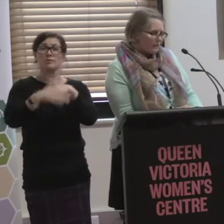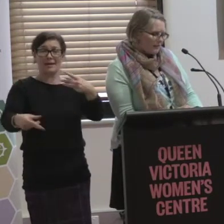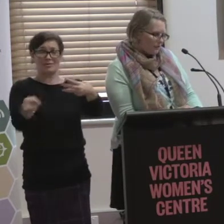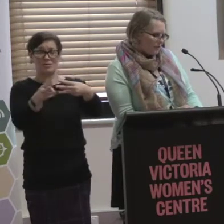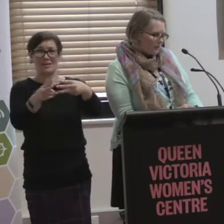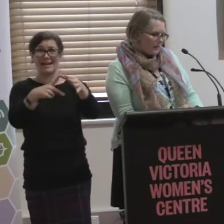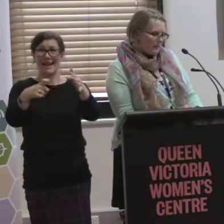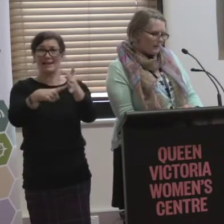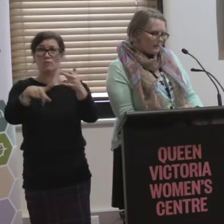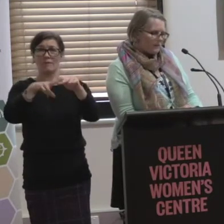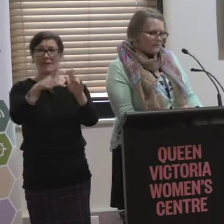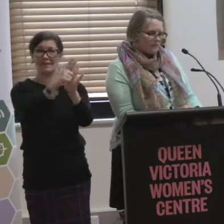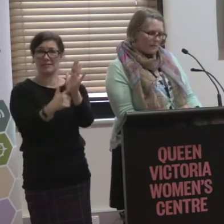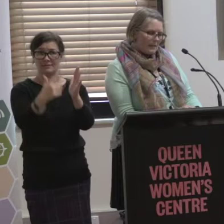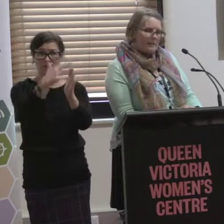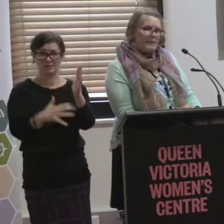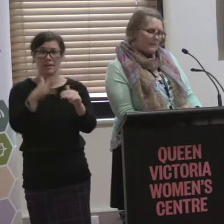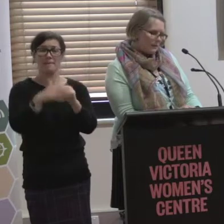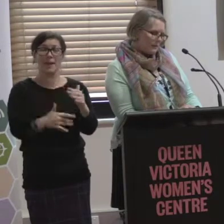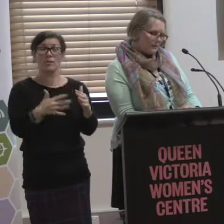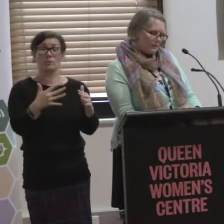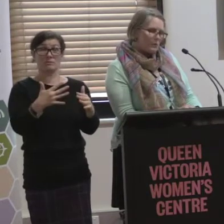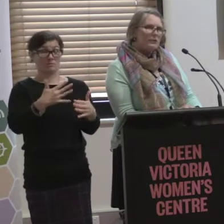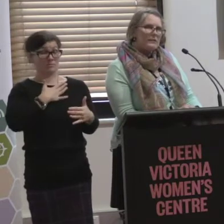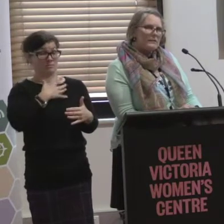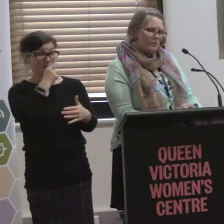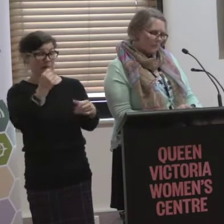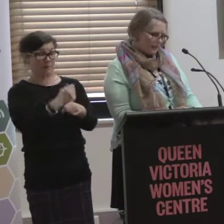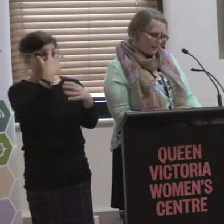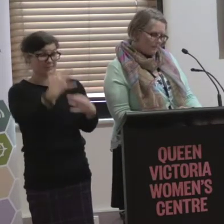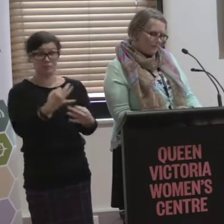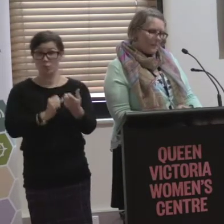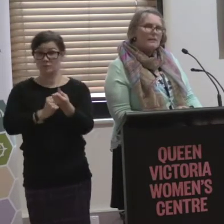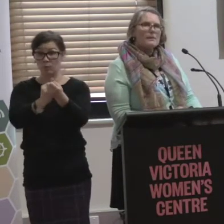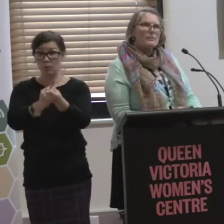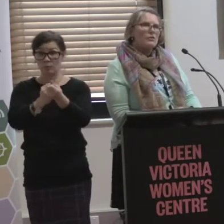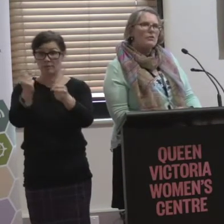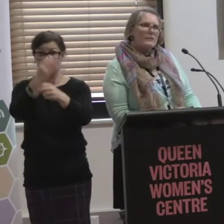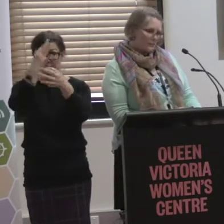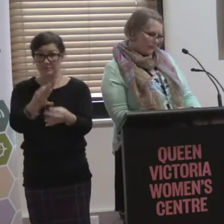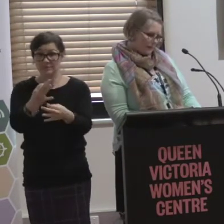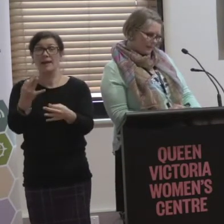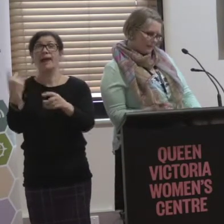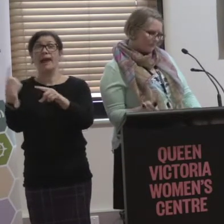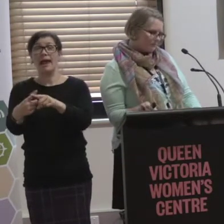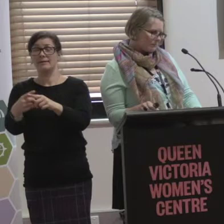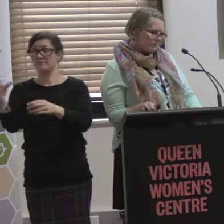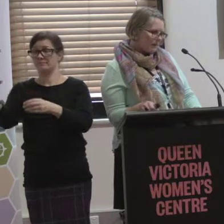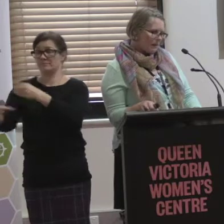acts of legislation in respect to decision-making capacity, supported decision-making and substitute